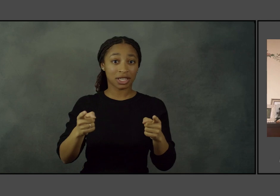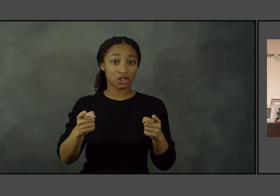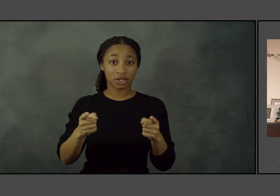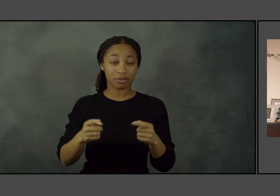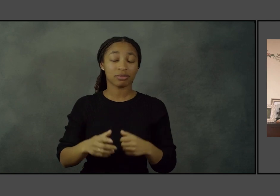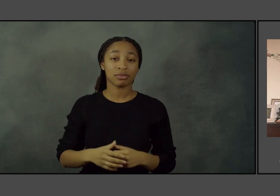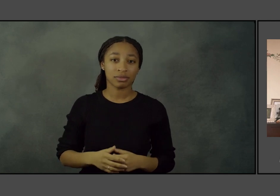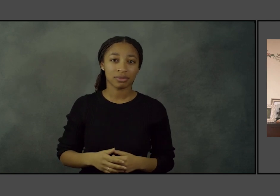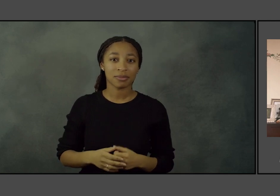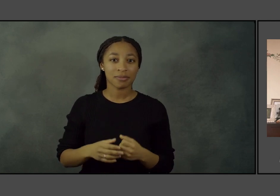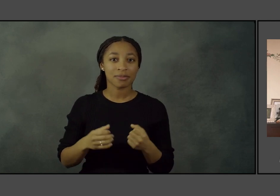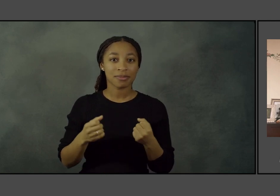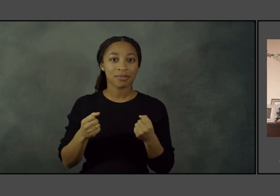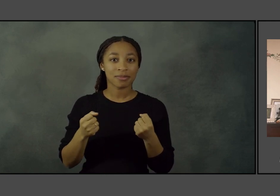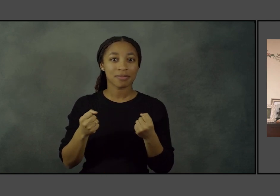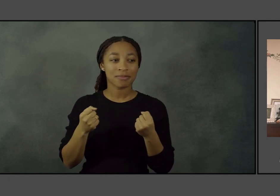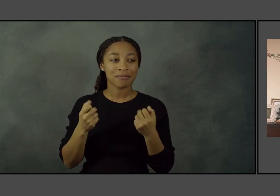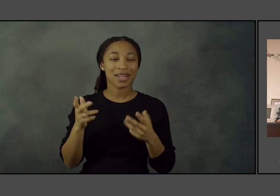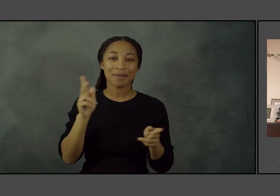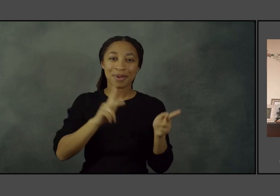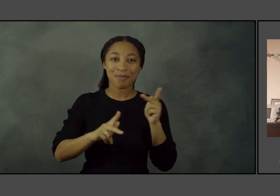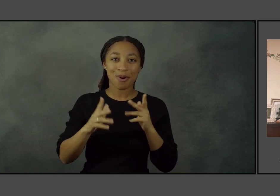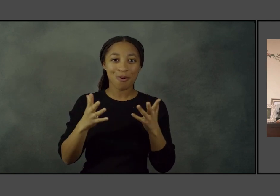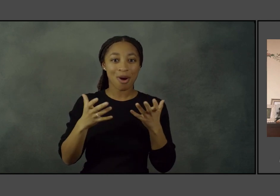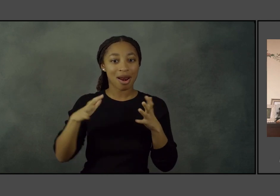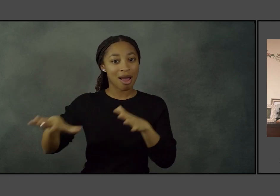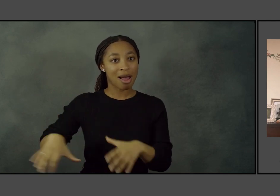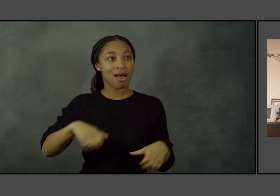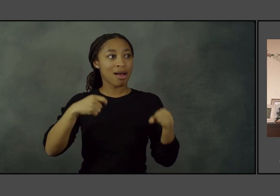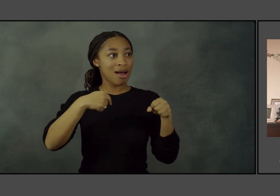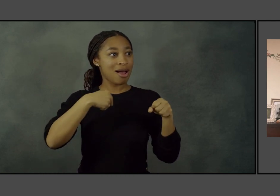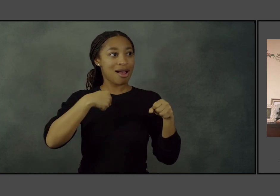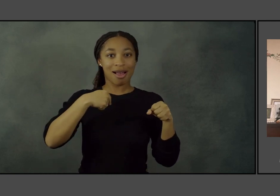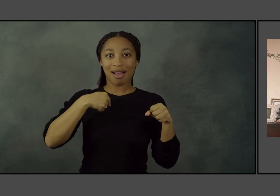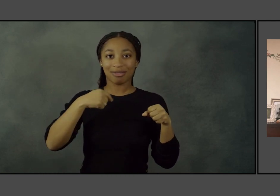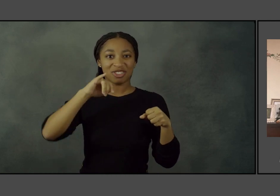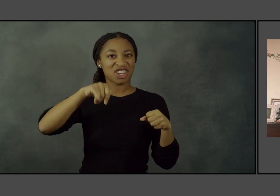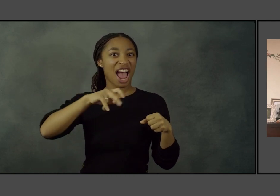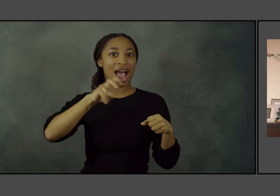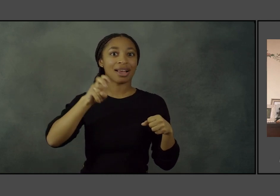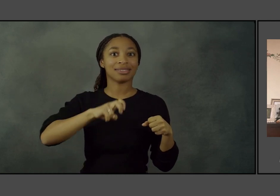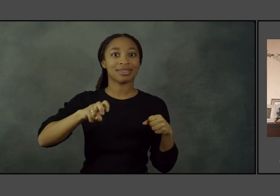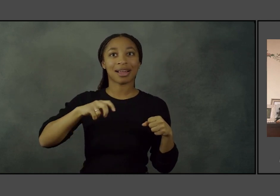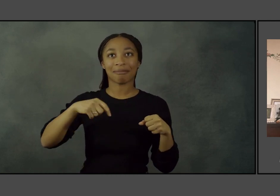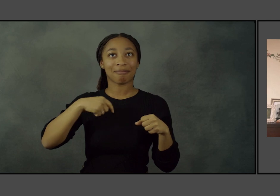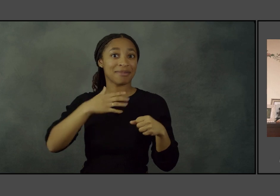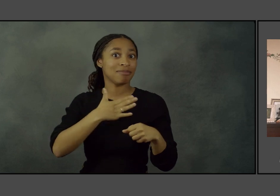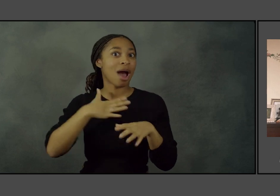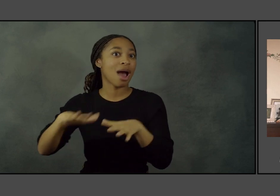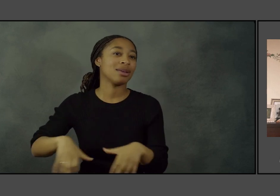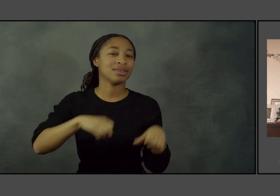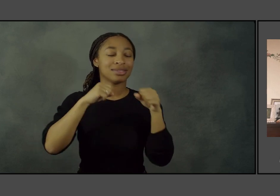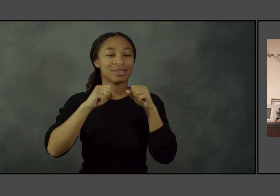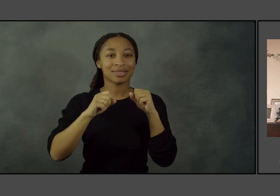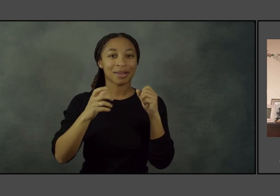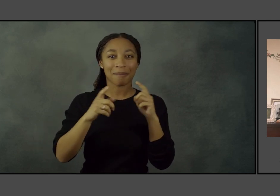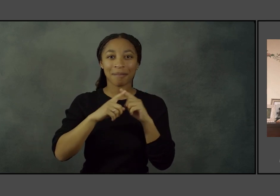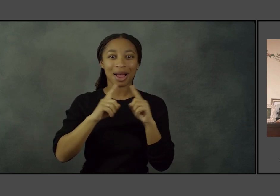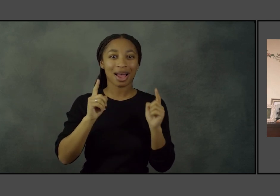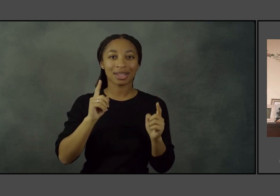claim, playing jazz, and just because you've learned, uh, these Charlie Parker heads or